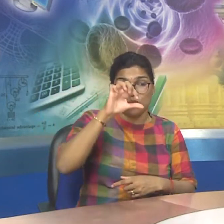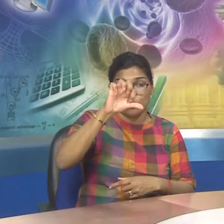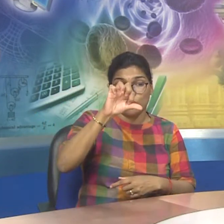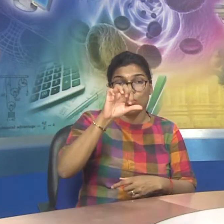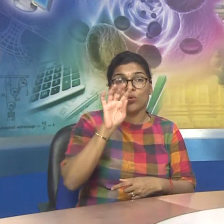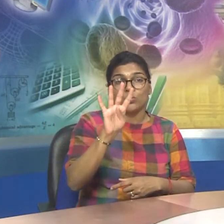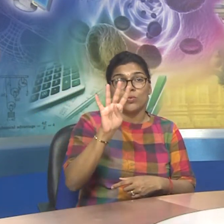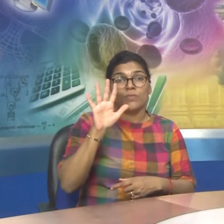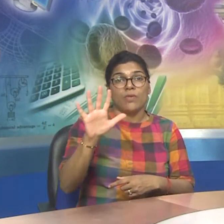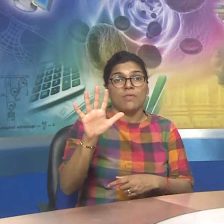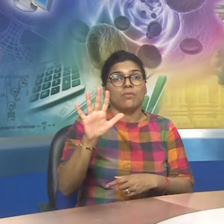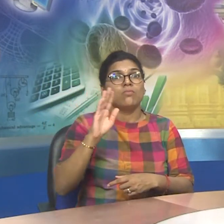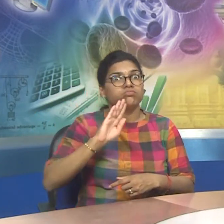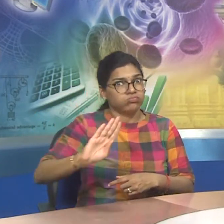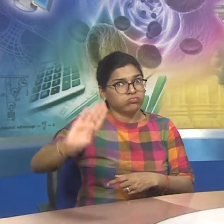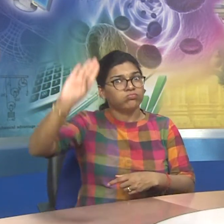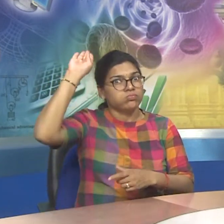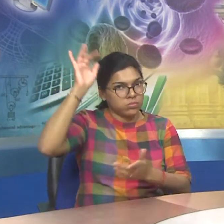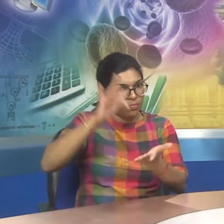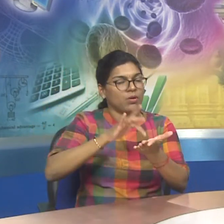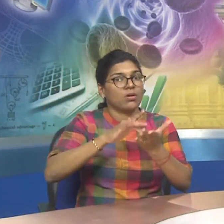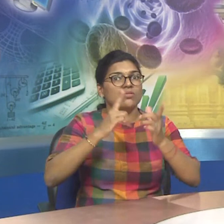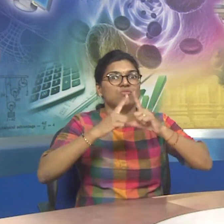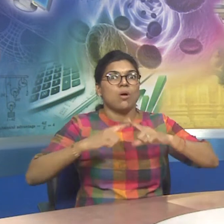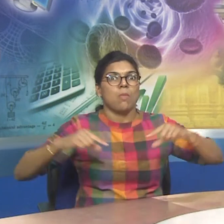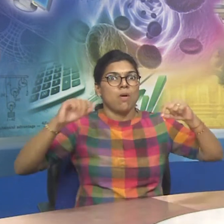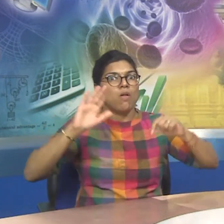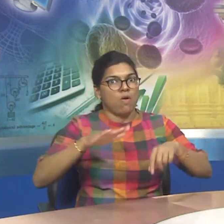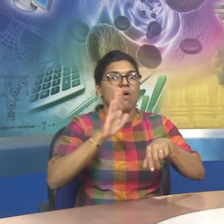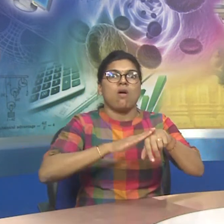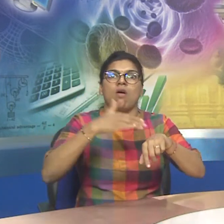It was done in the year 1945.